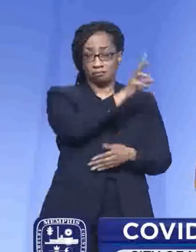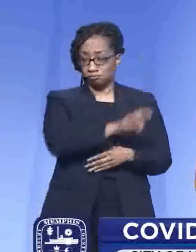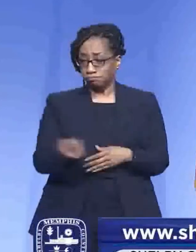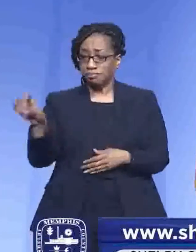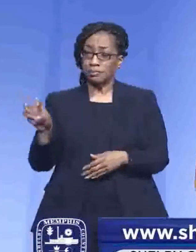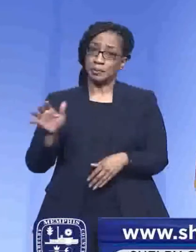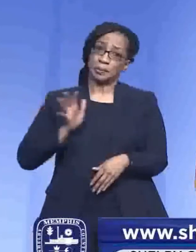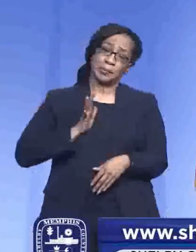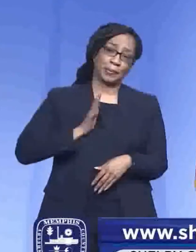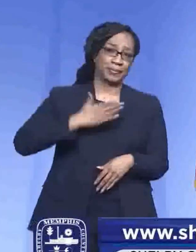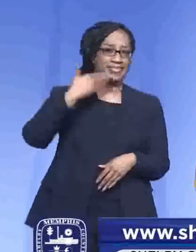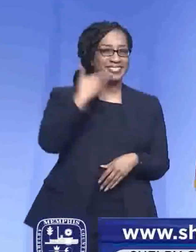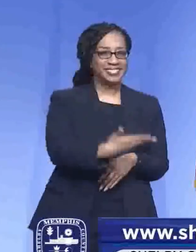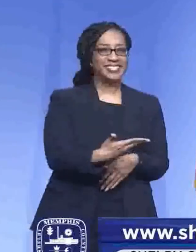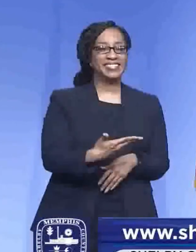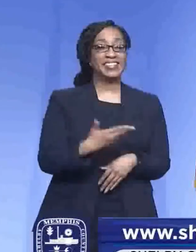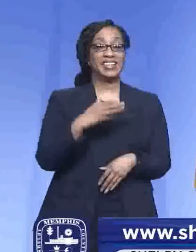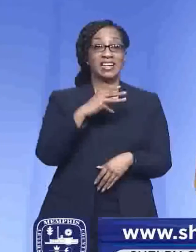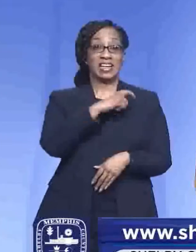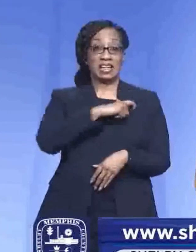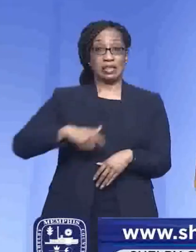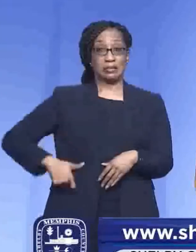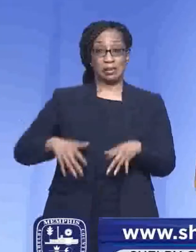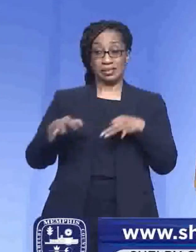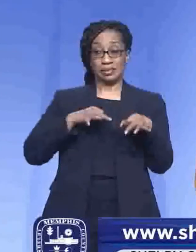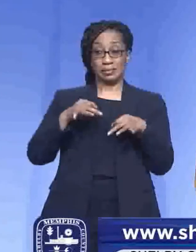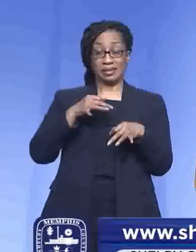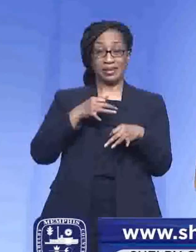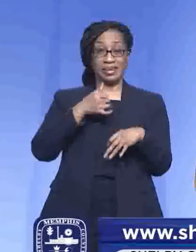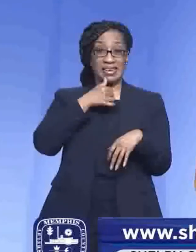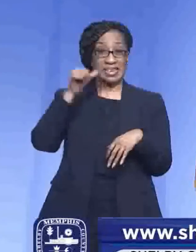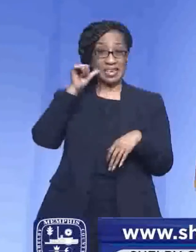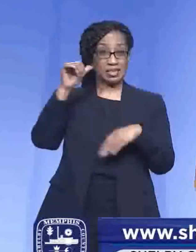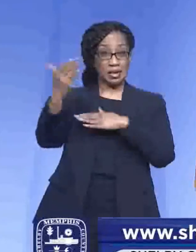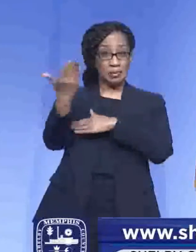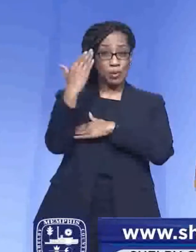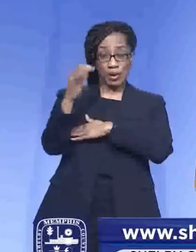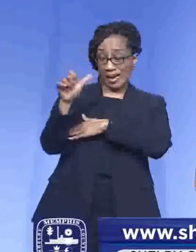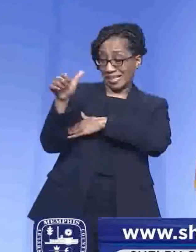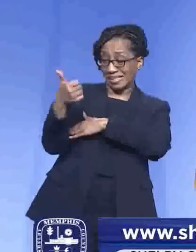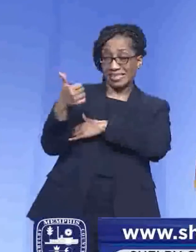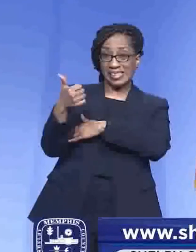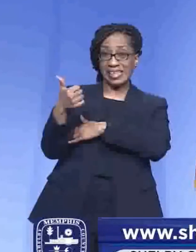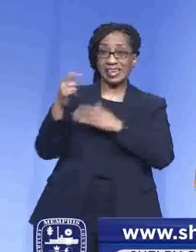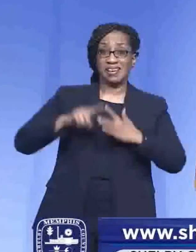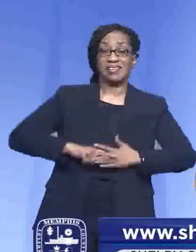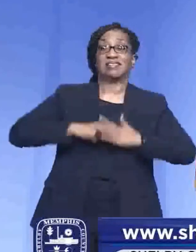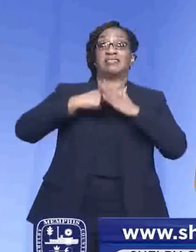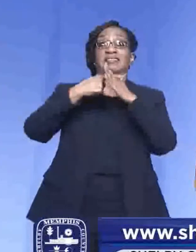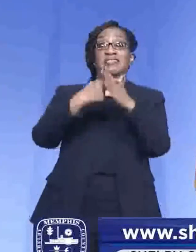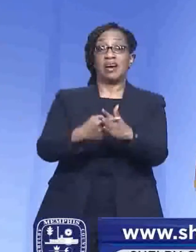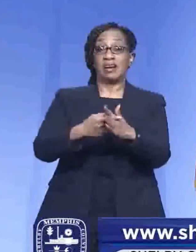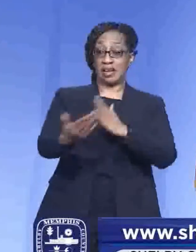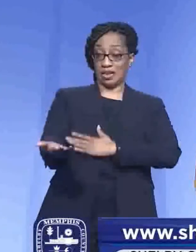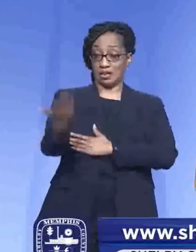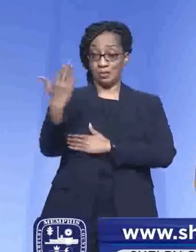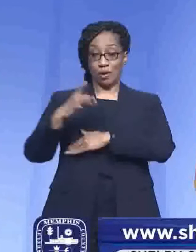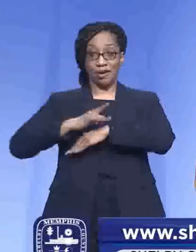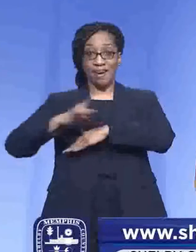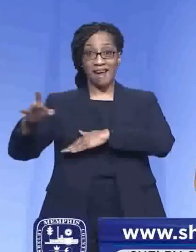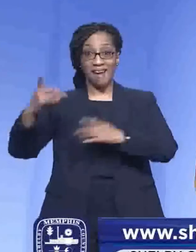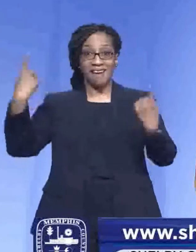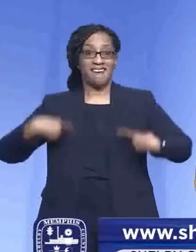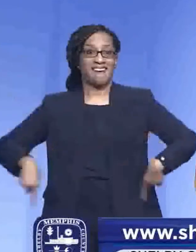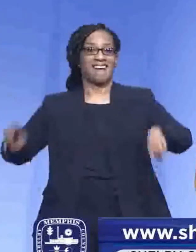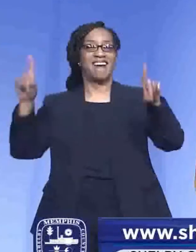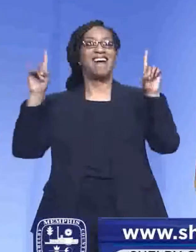the mayor said, it was 10 o'clock yesterday morning when the switch was thrown, and this morning at 8 o'clock we were able to have